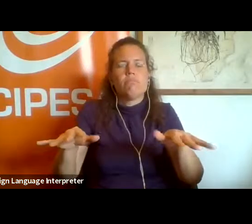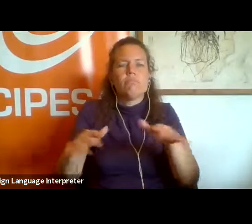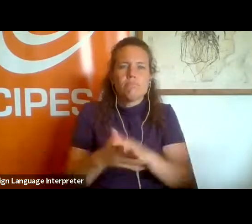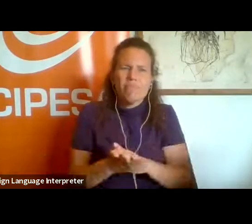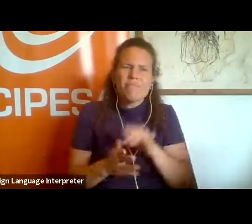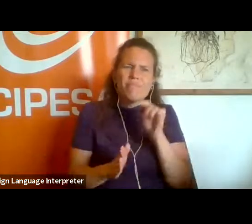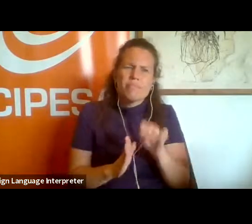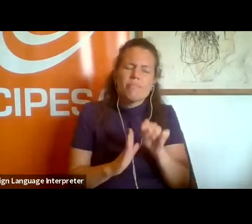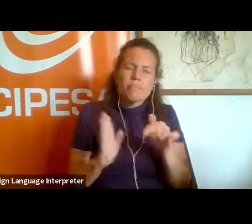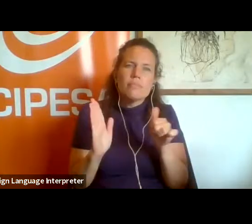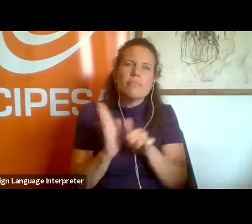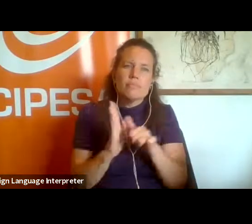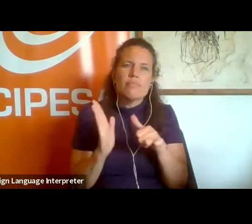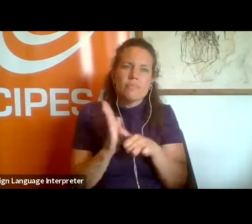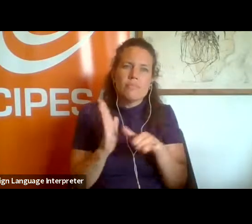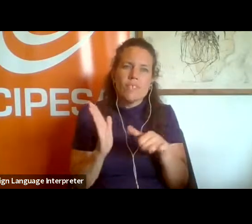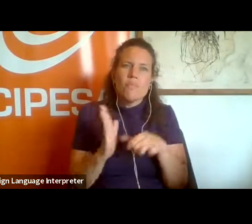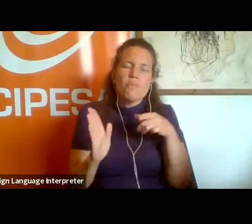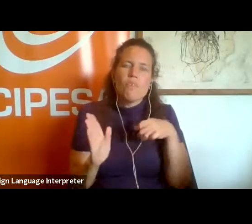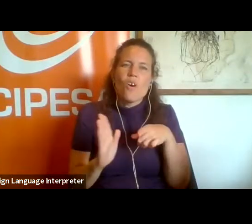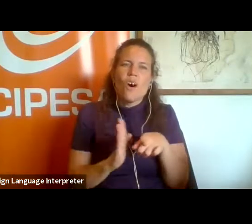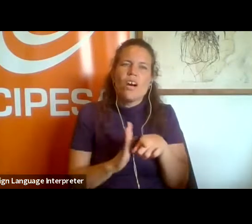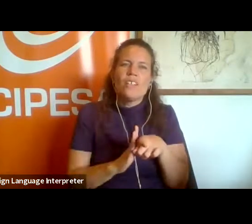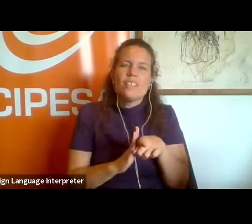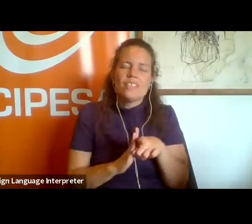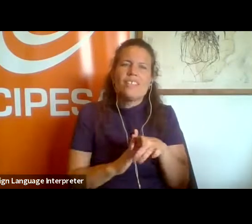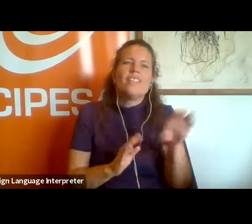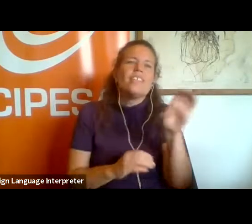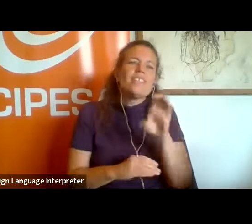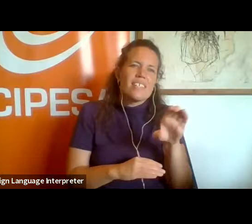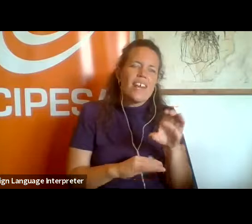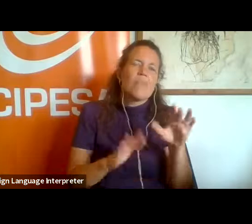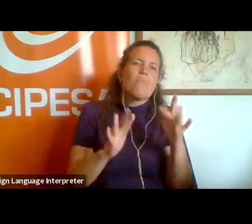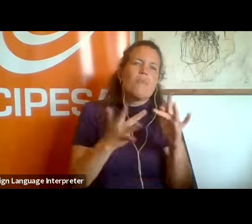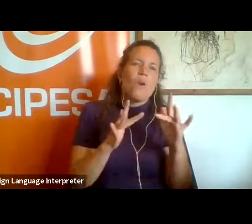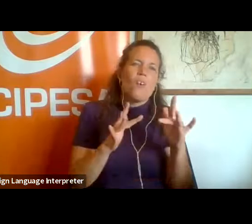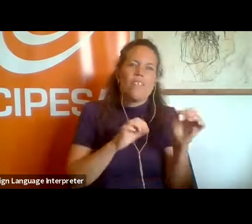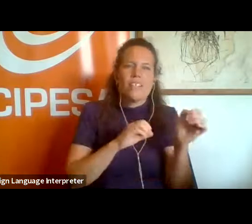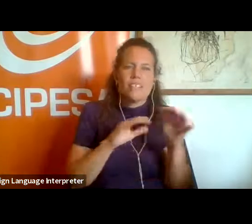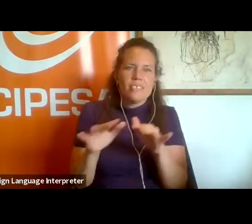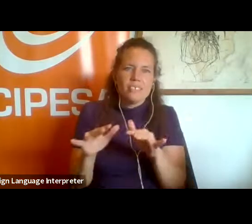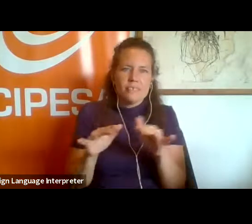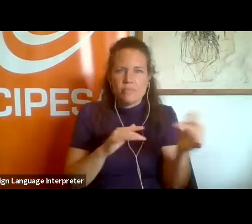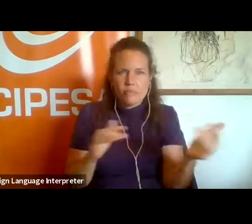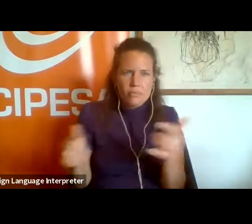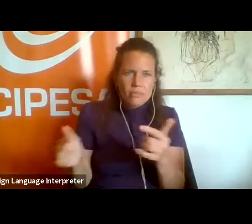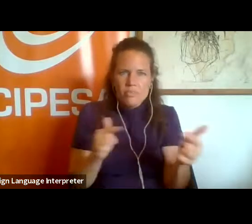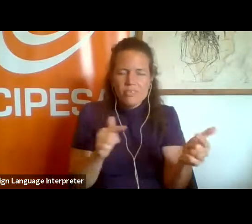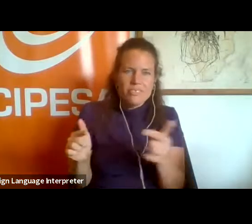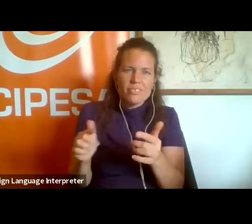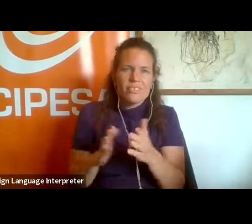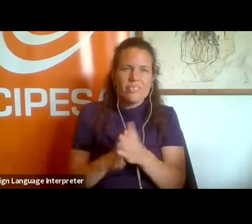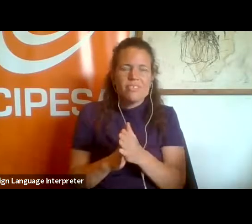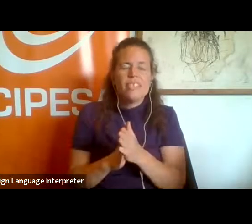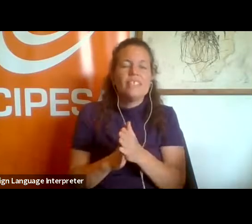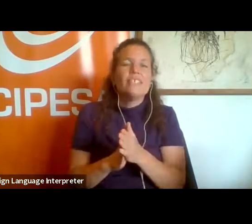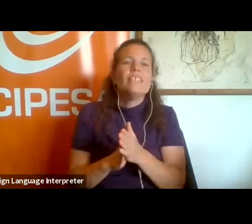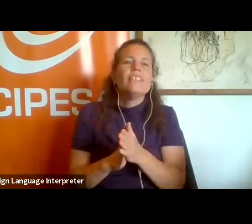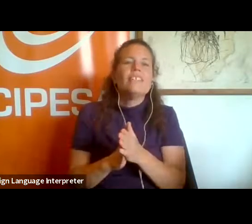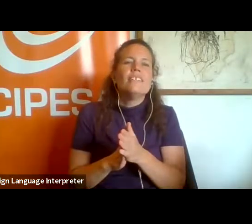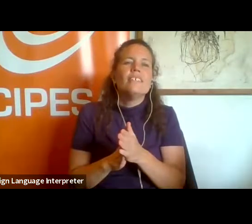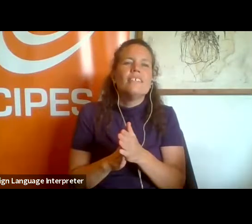with obviously cyber warfare, is a lot of these technologies aren't limited to specific entities. They can